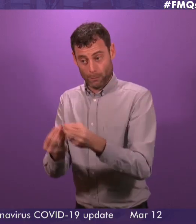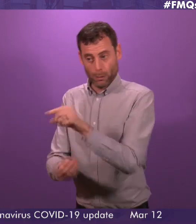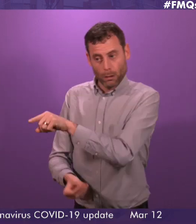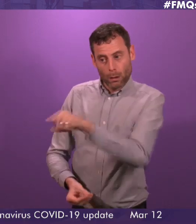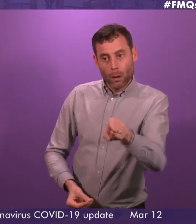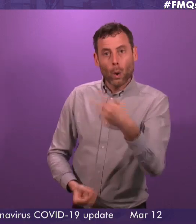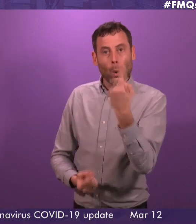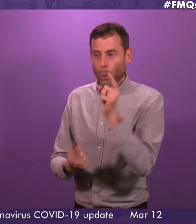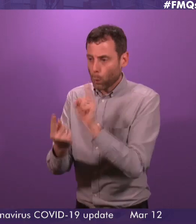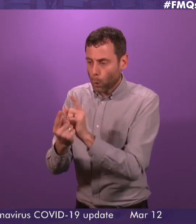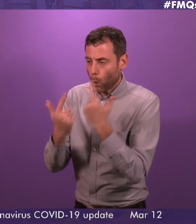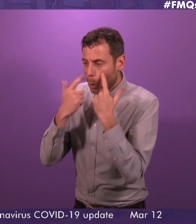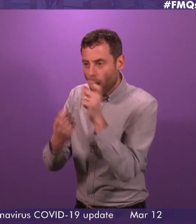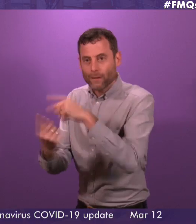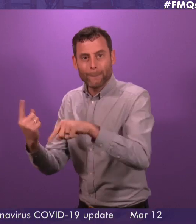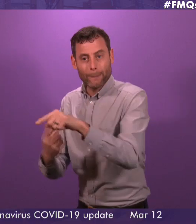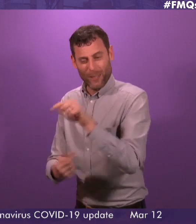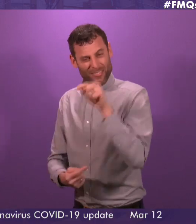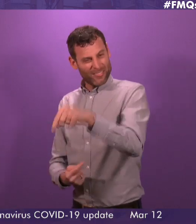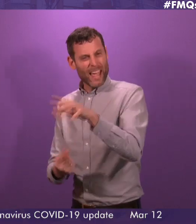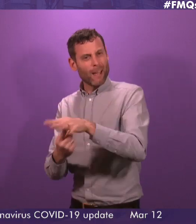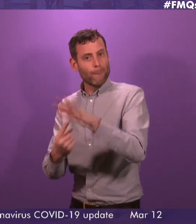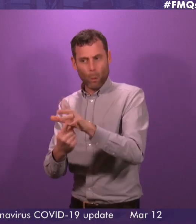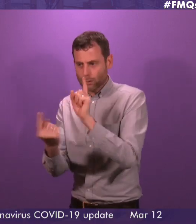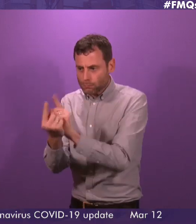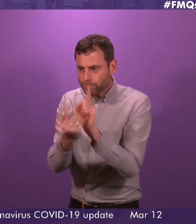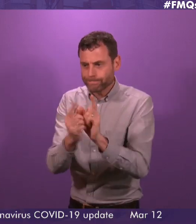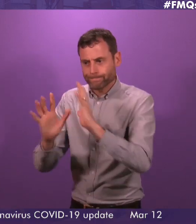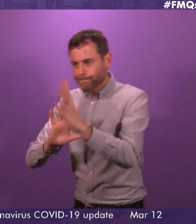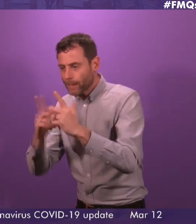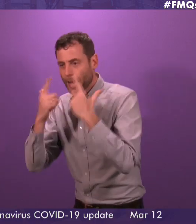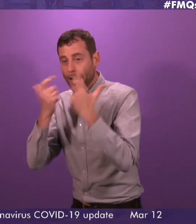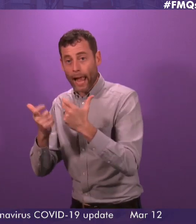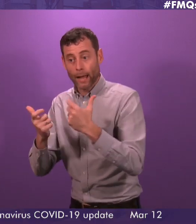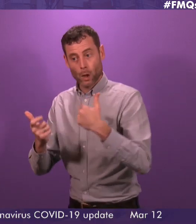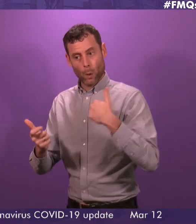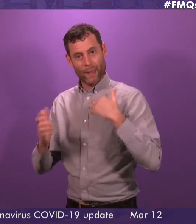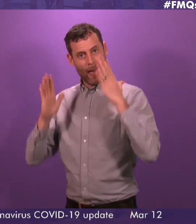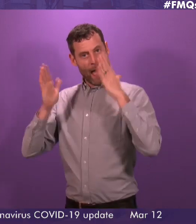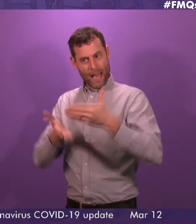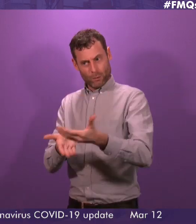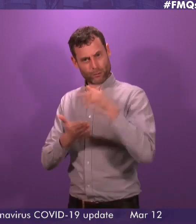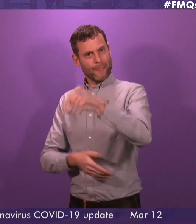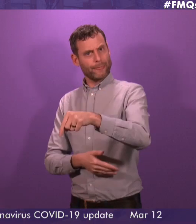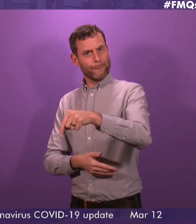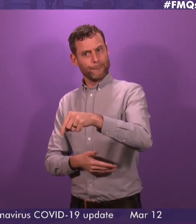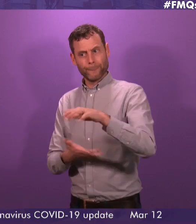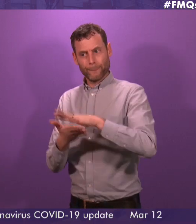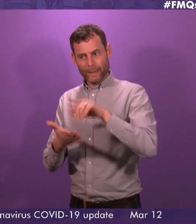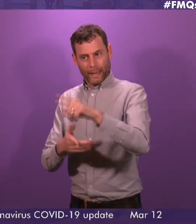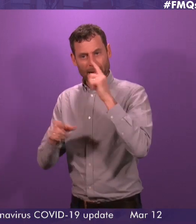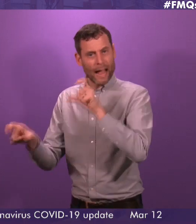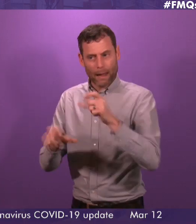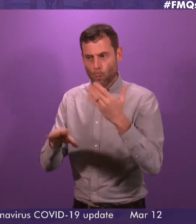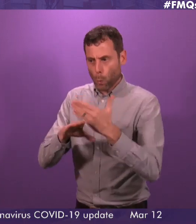response to this situation, and we need to do everything we can to protect them so that they can care for and protect others.